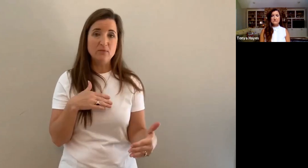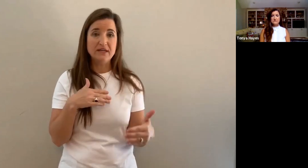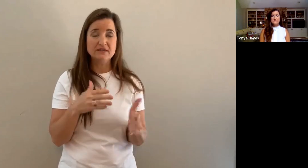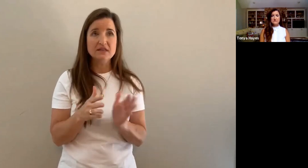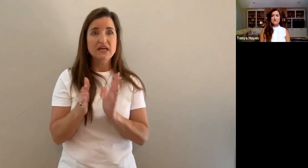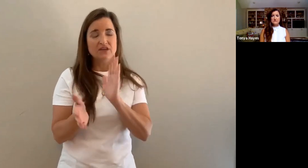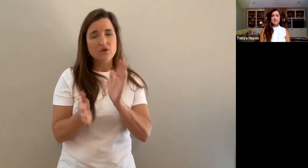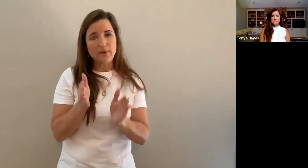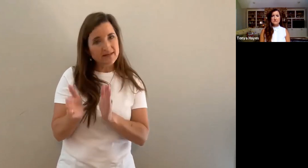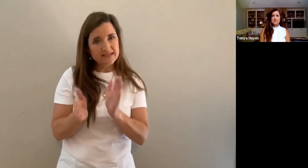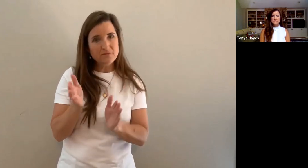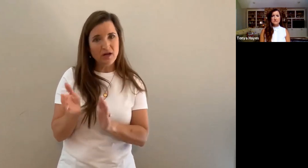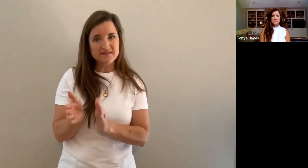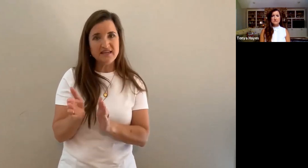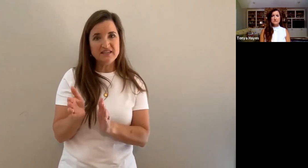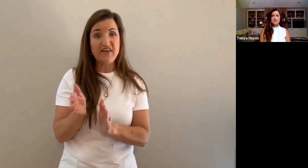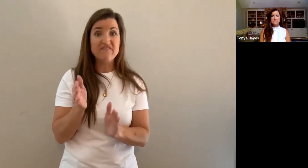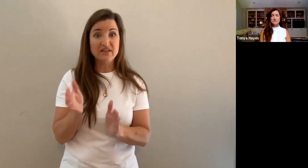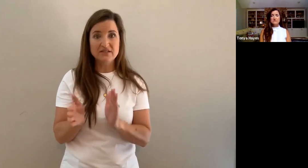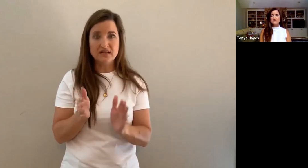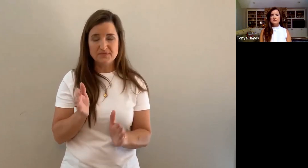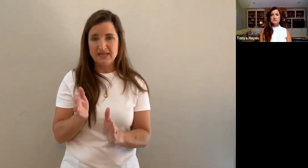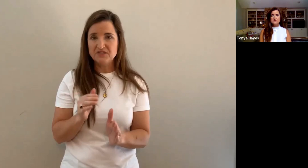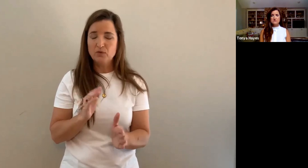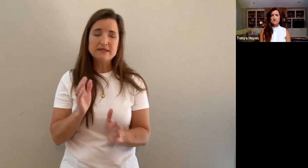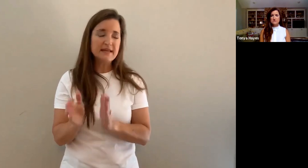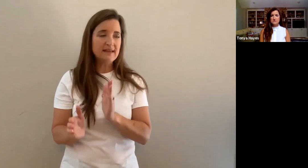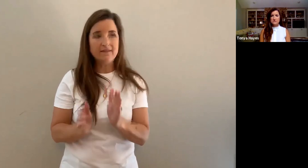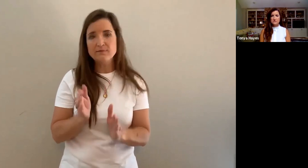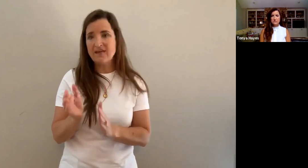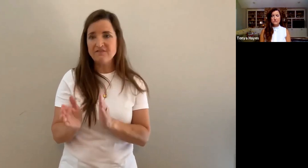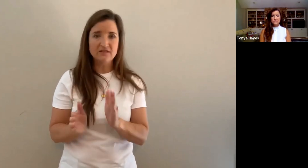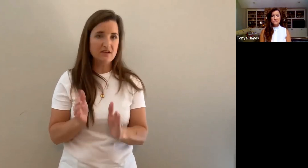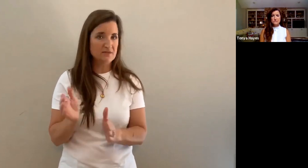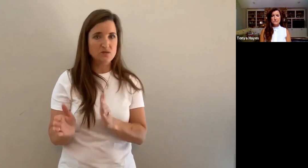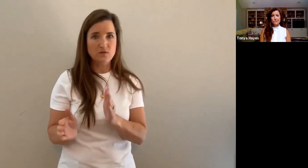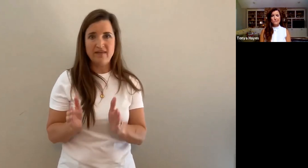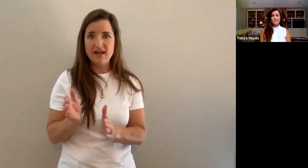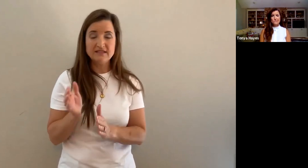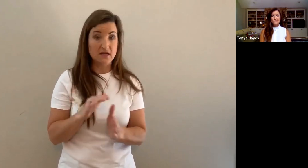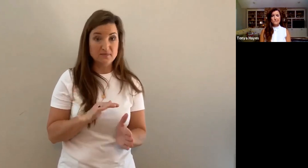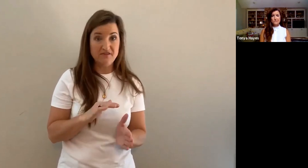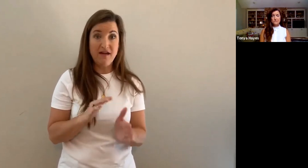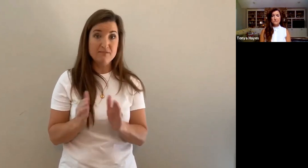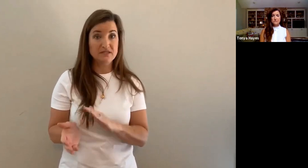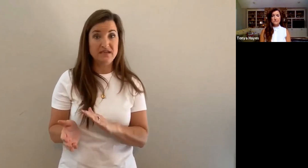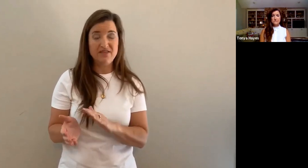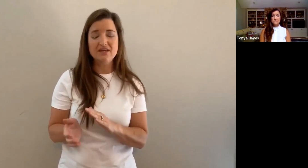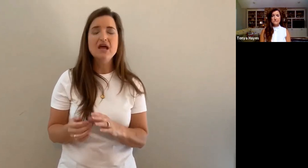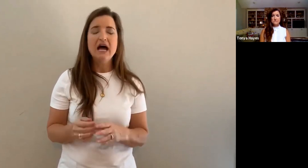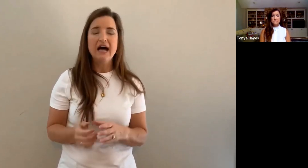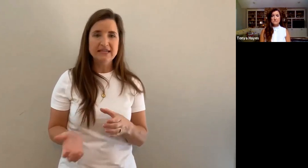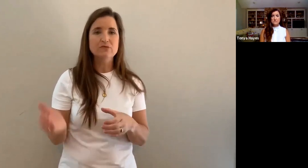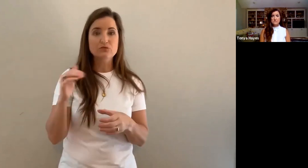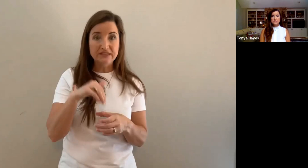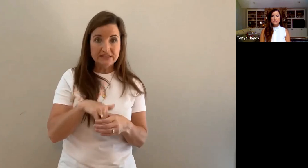take out because, around 18 months, they get to that fill and dump stage. And once I can get them to that fill and dump stage where they like to dump stuff out and put stuff